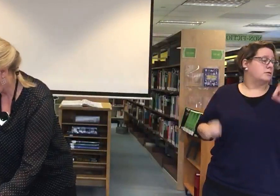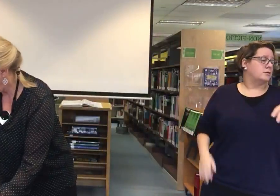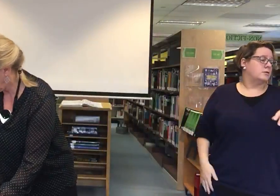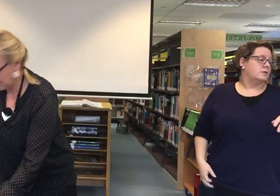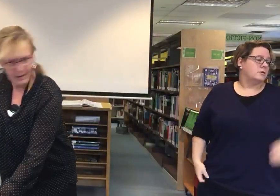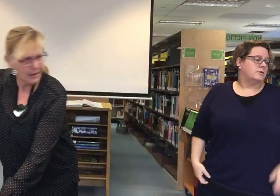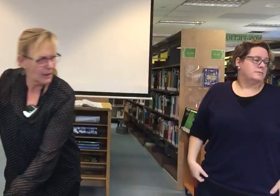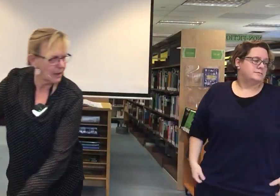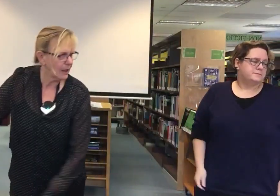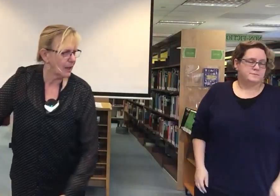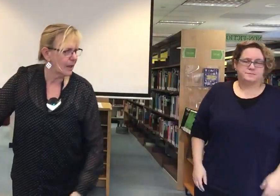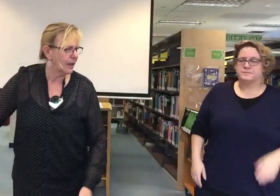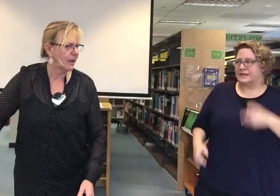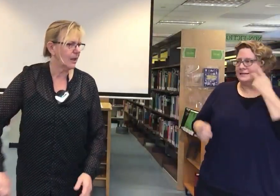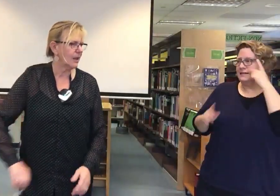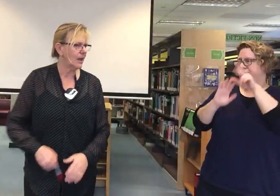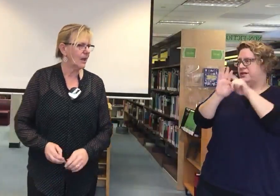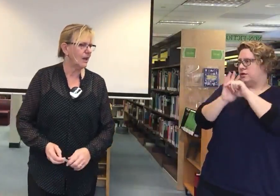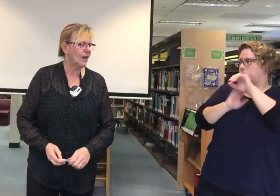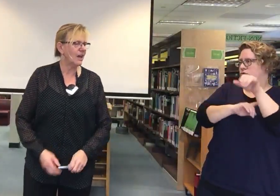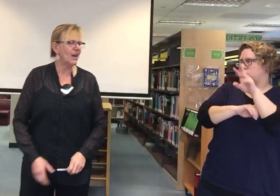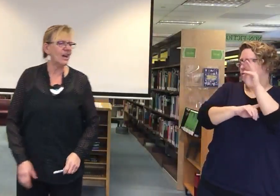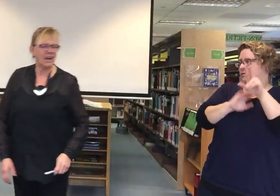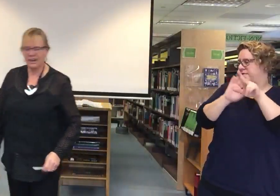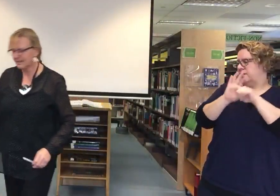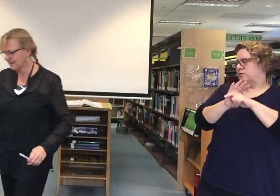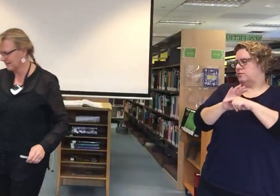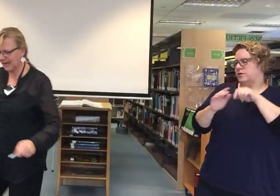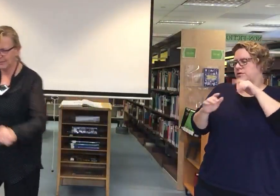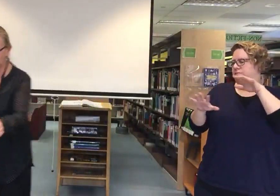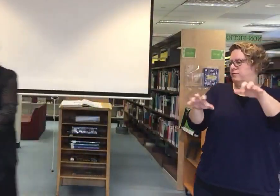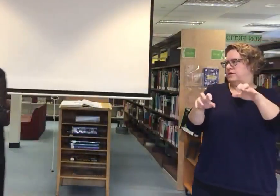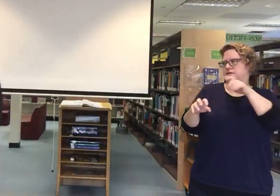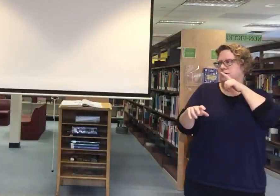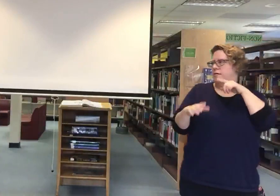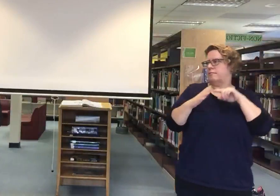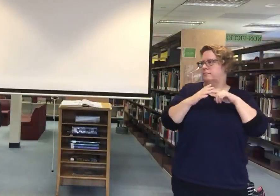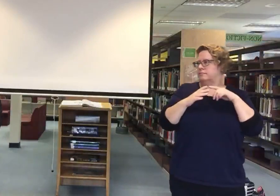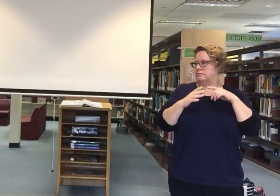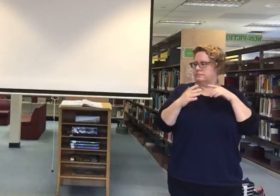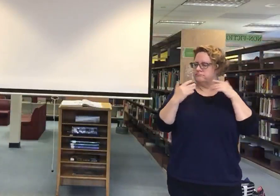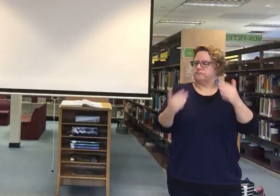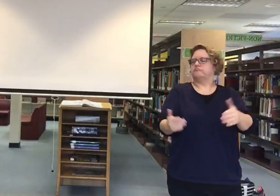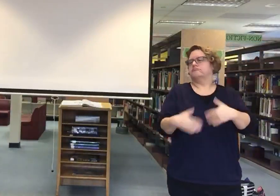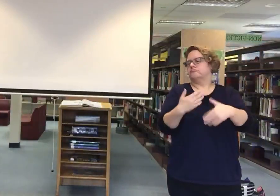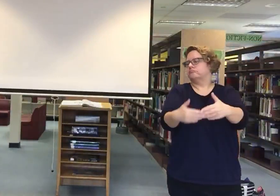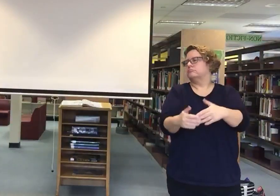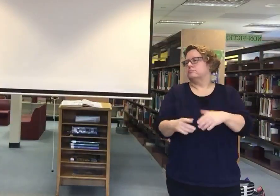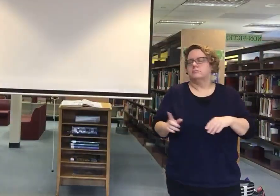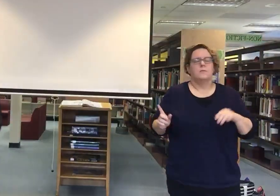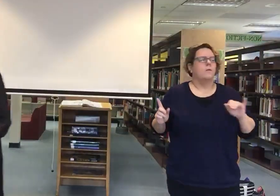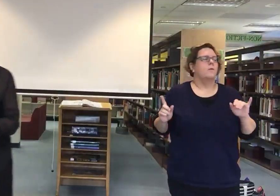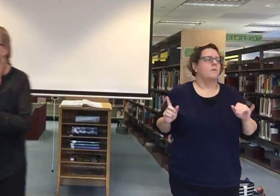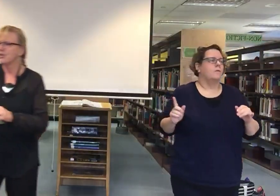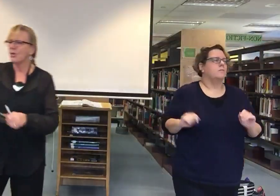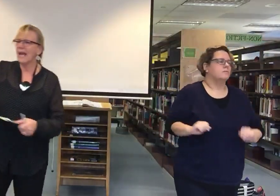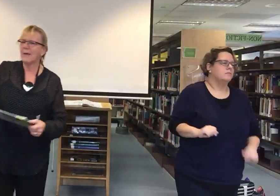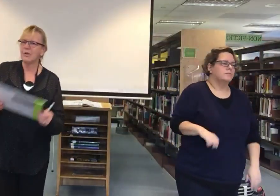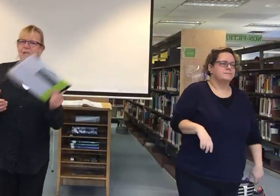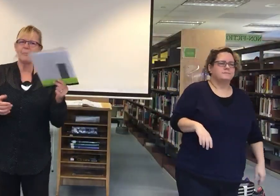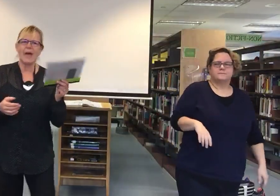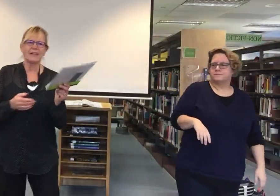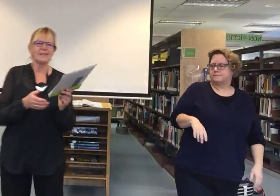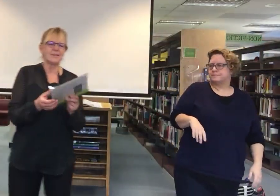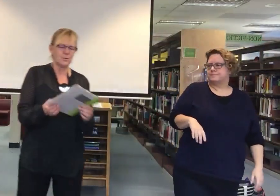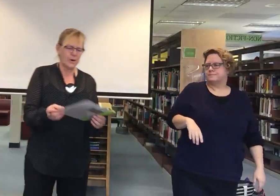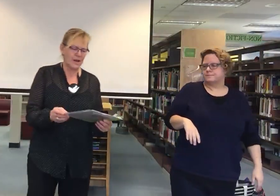John Warren, but it's not placed. It stops. okay, so I have it saved differently. So maybe it wouldn't take that. So I